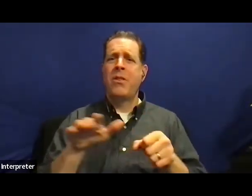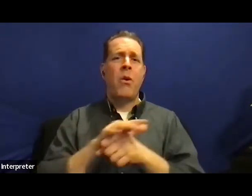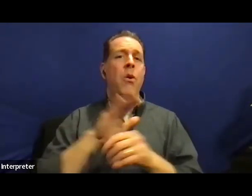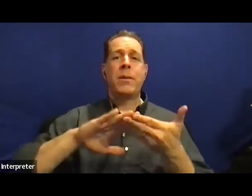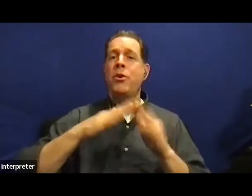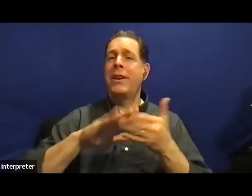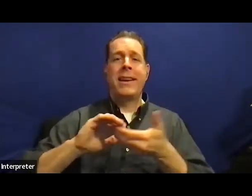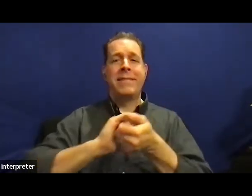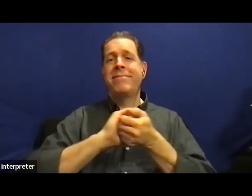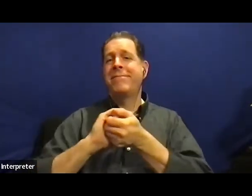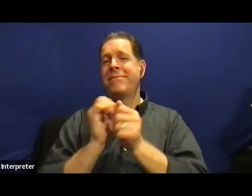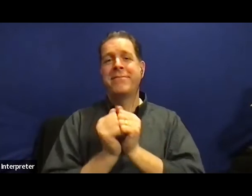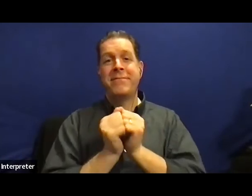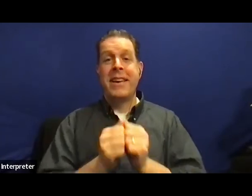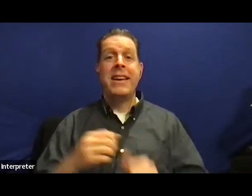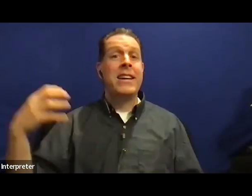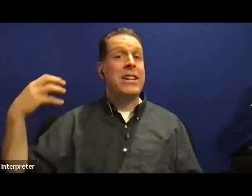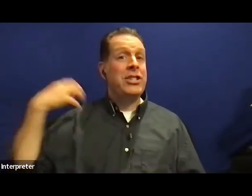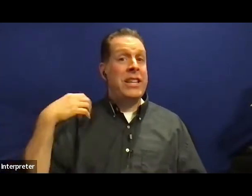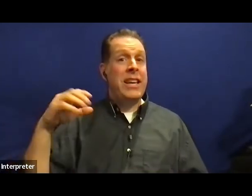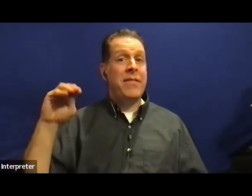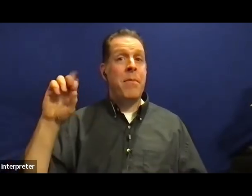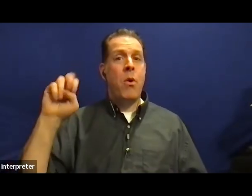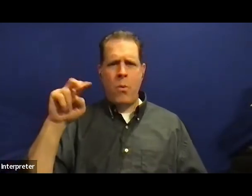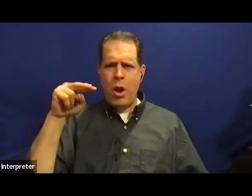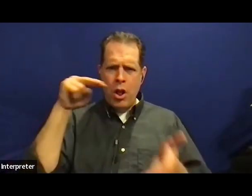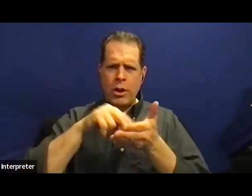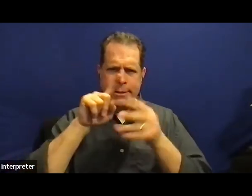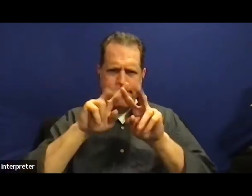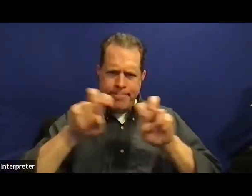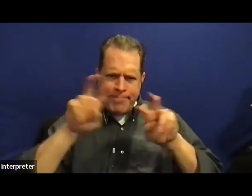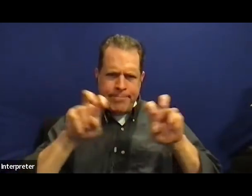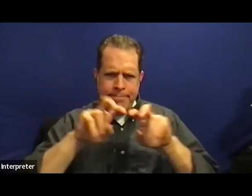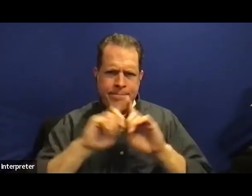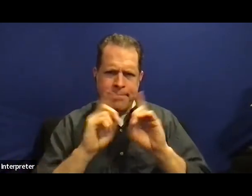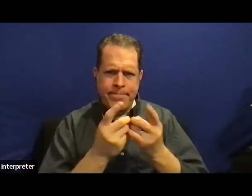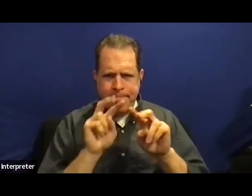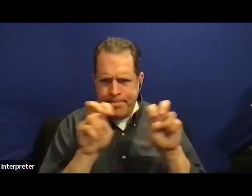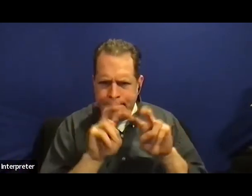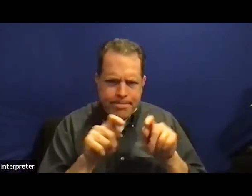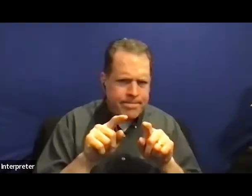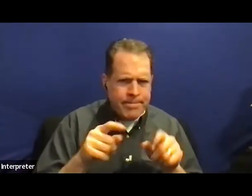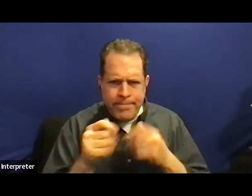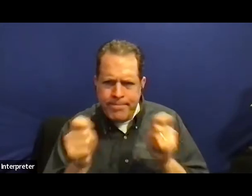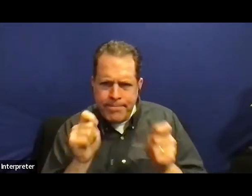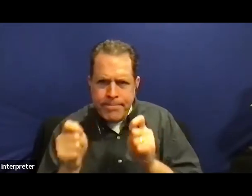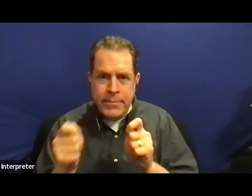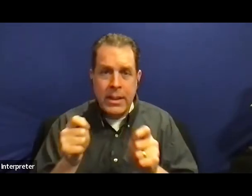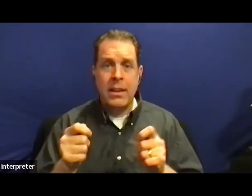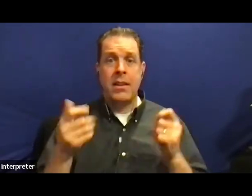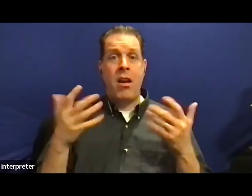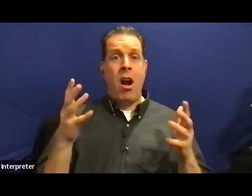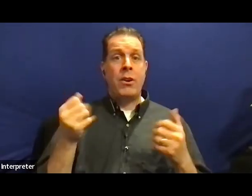community. While Chief Moore takes a comprehensive look at the department, he has already begun working on the issues of